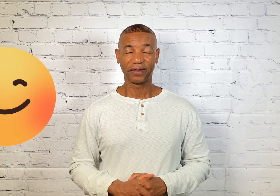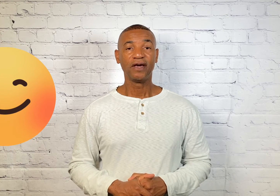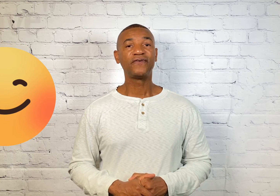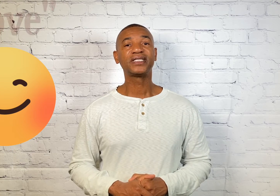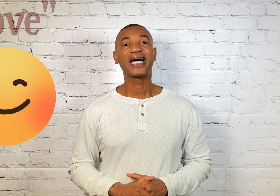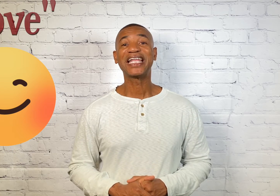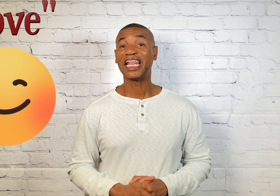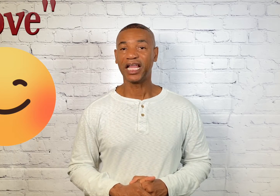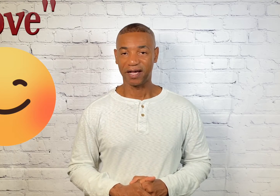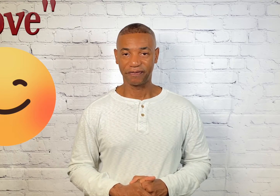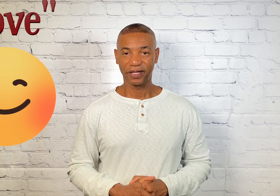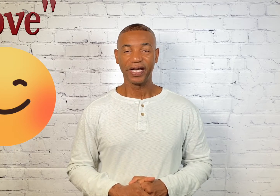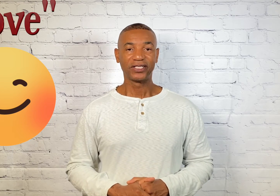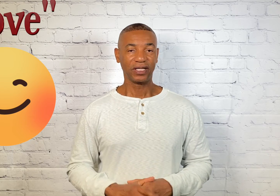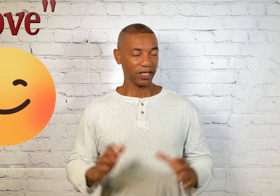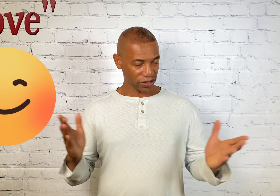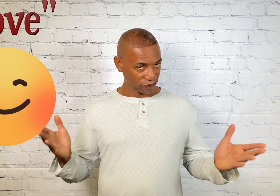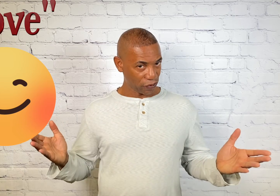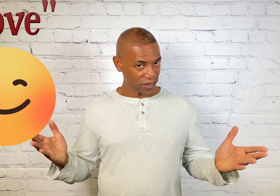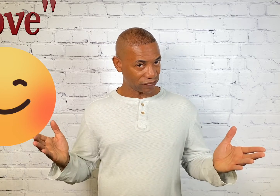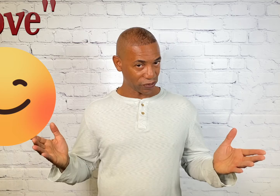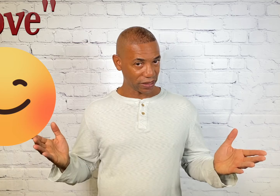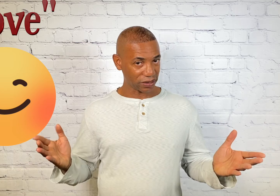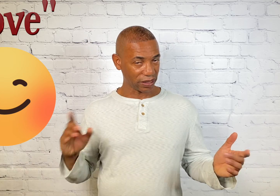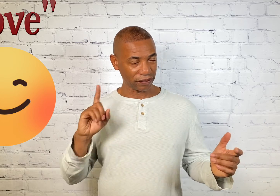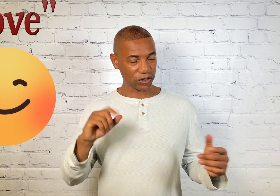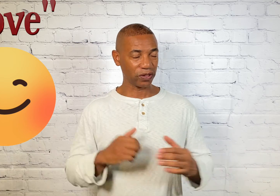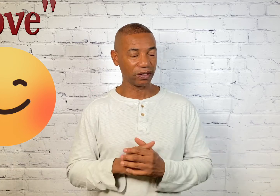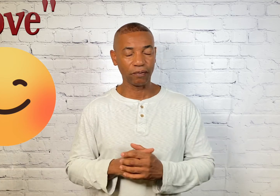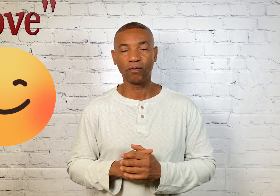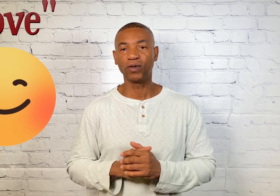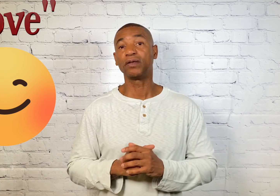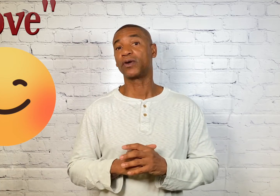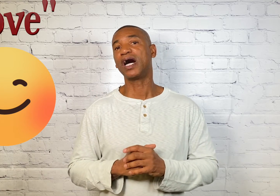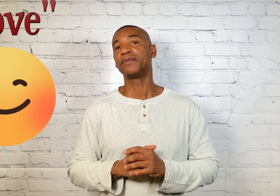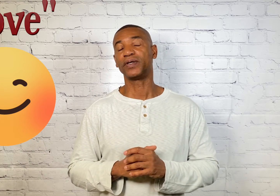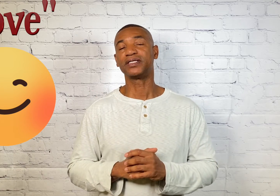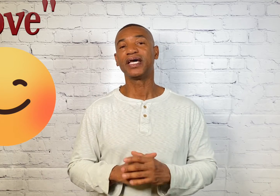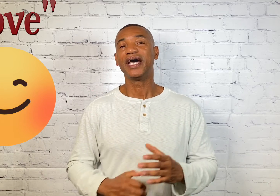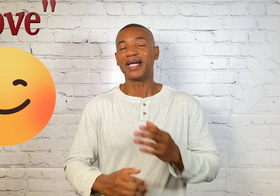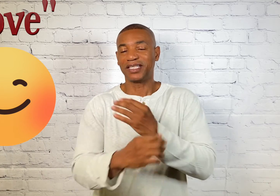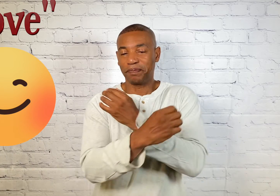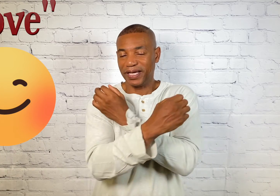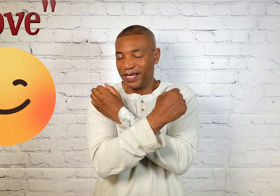For the sign love, now there's a few ways of doing this. Now let me show you one of the more common ways. I simply